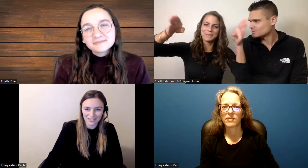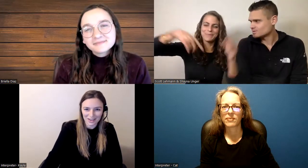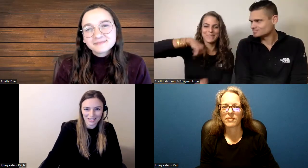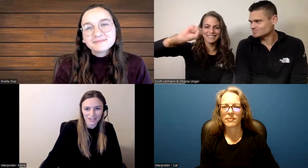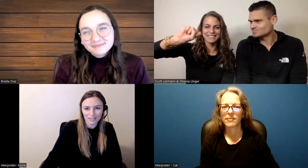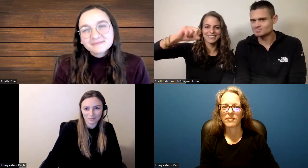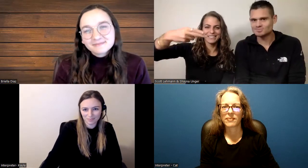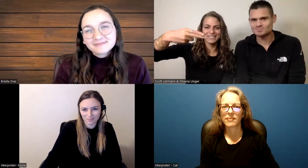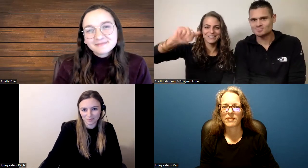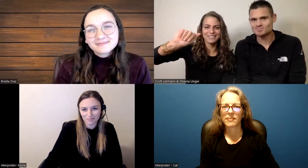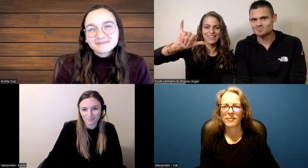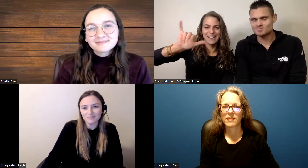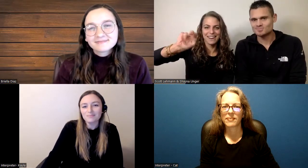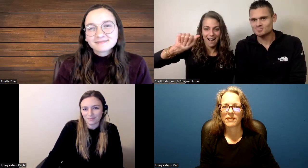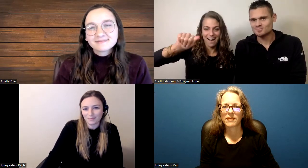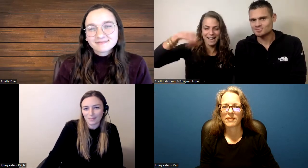whatnot, you can go ahead and get started.